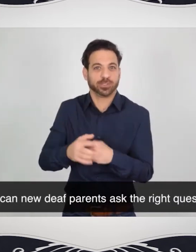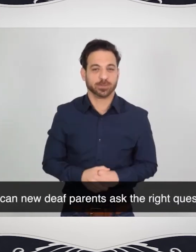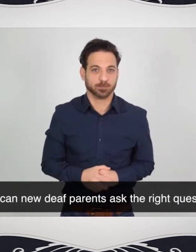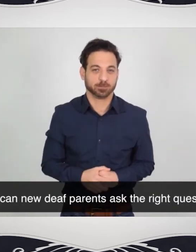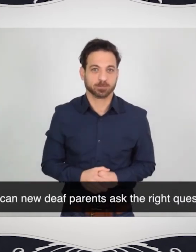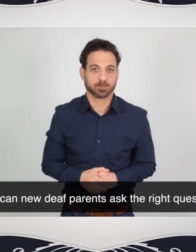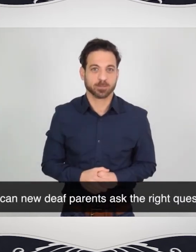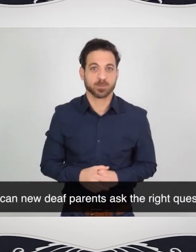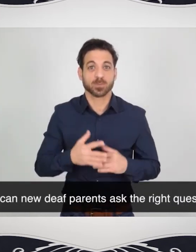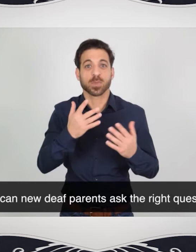Language.